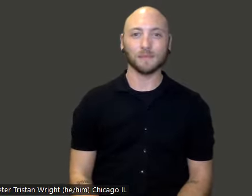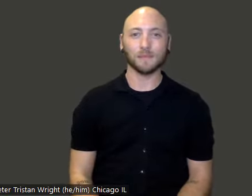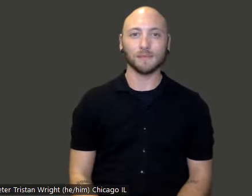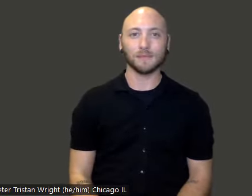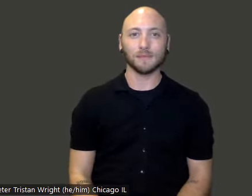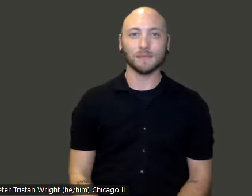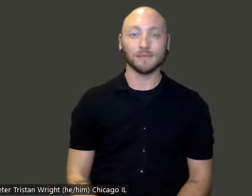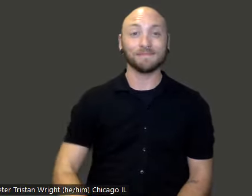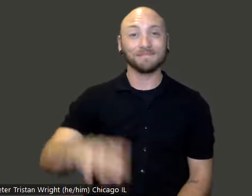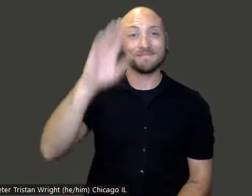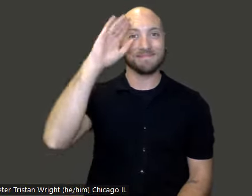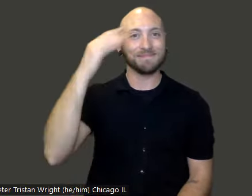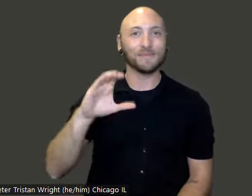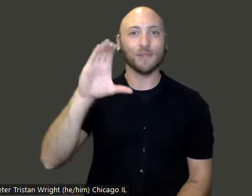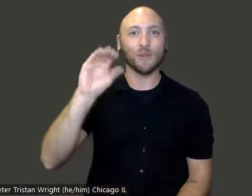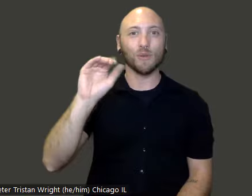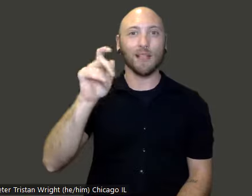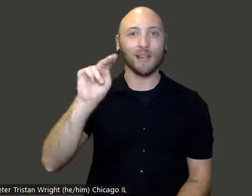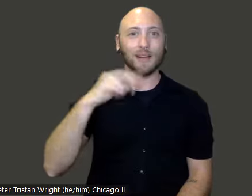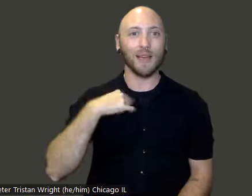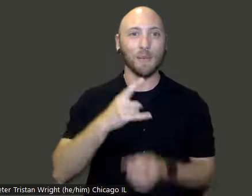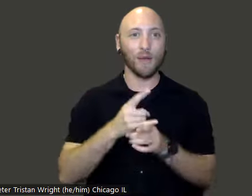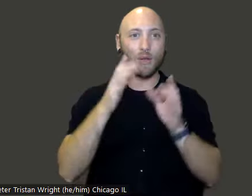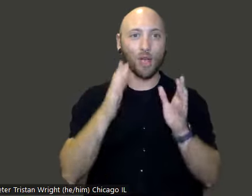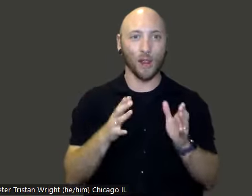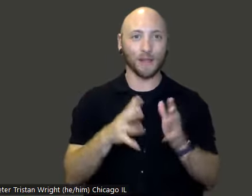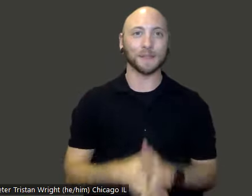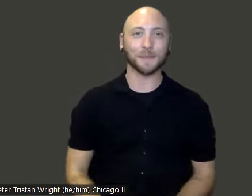Hey guys, I'm Colin. I'm an alcoholic.